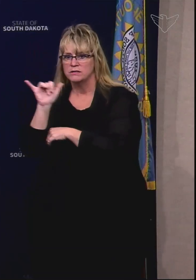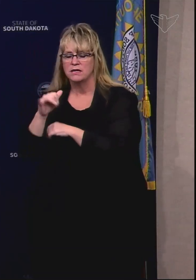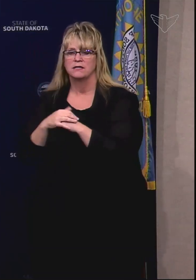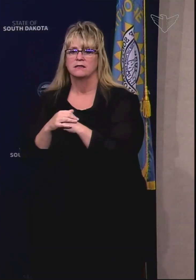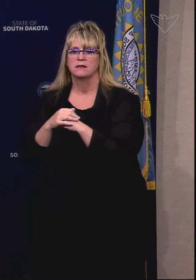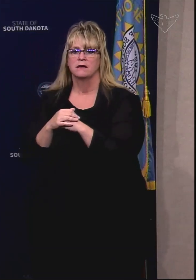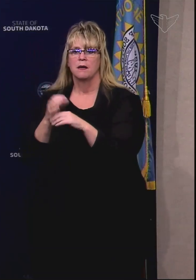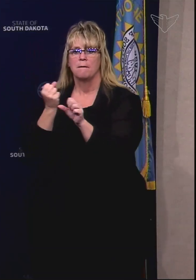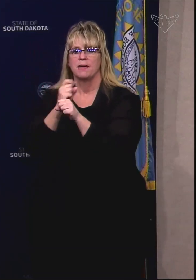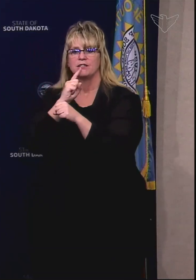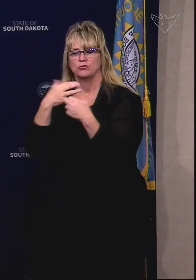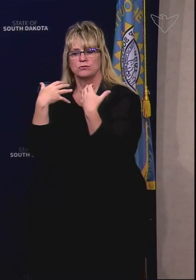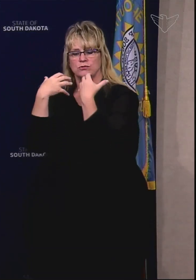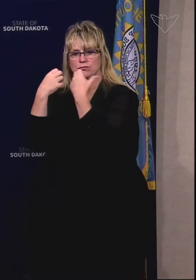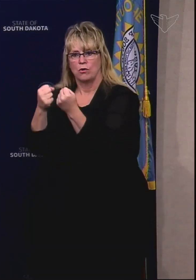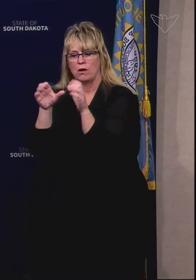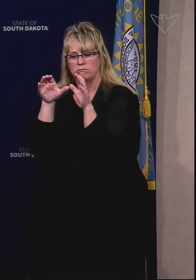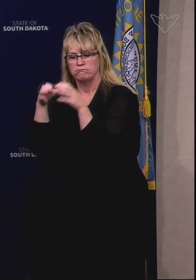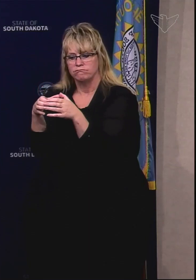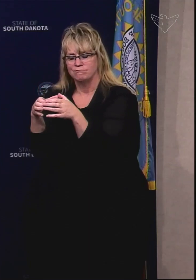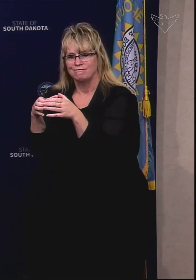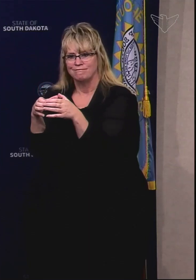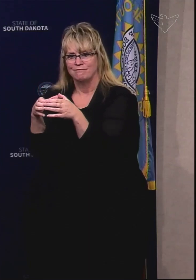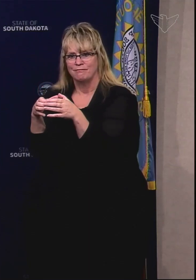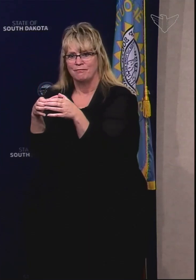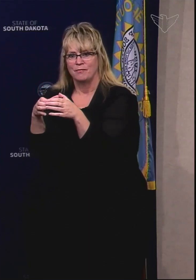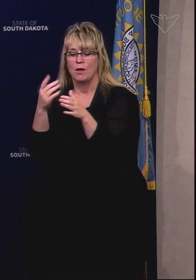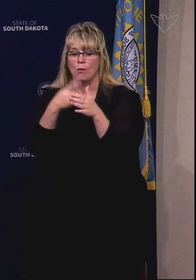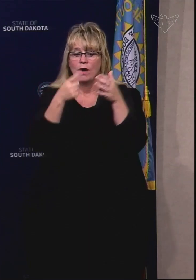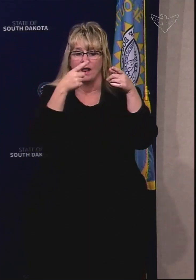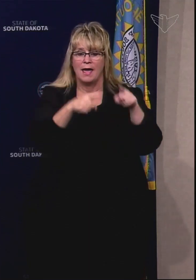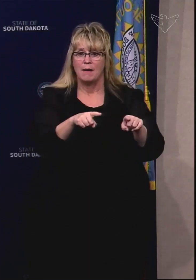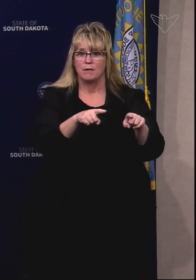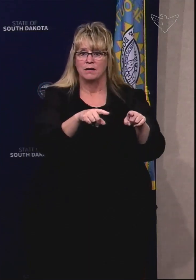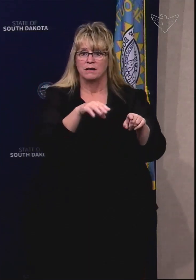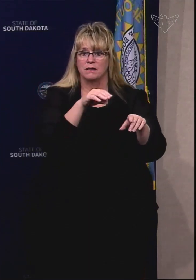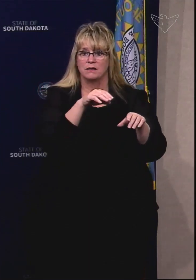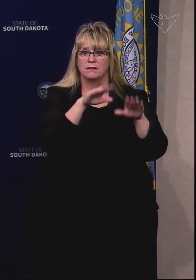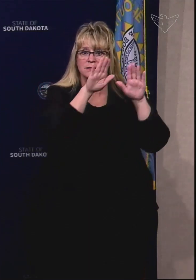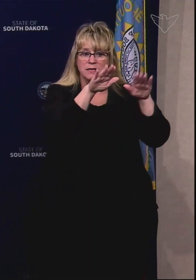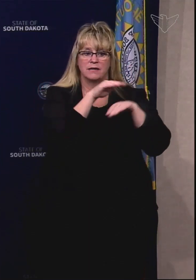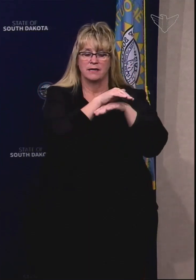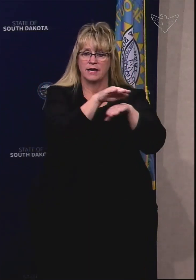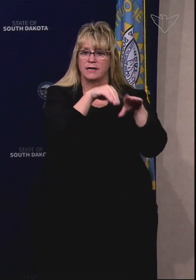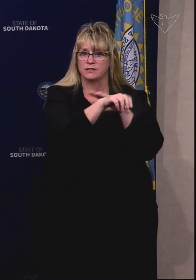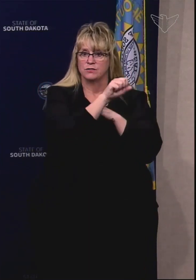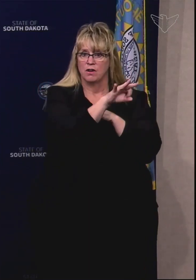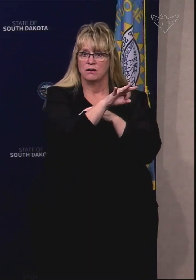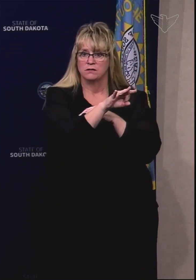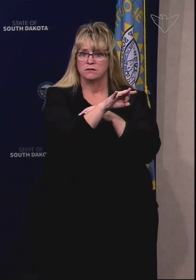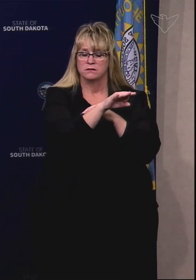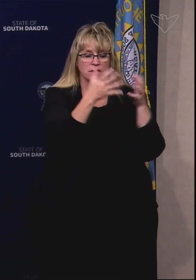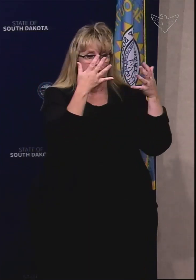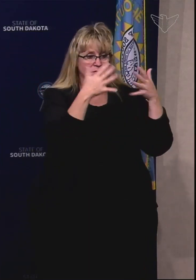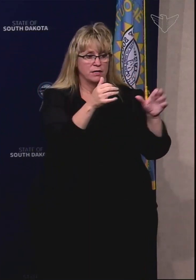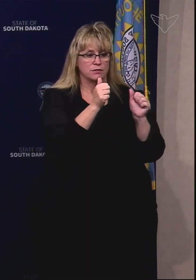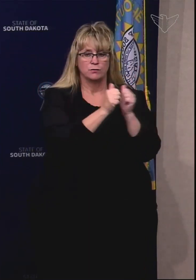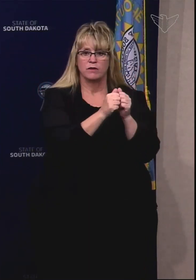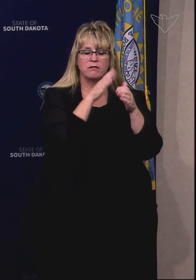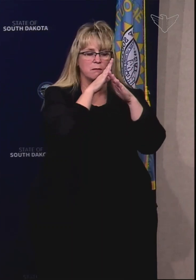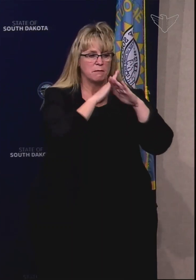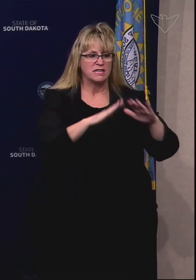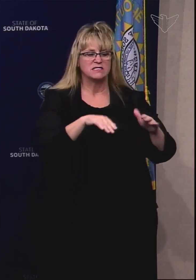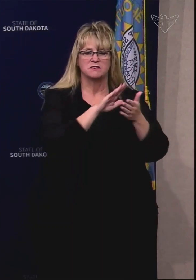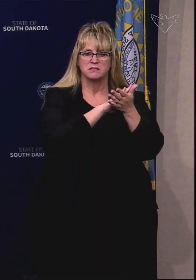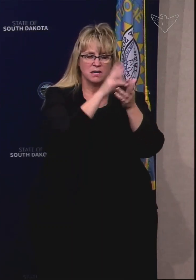sure that it is a strong one. I say that because what took place on Sunday night in Sioux Falls, after the peaceful protest was over